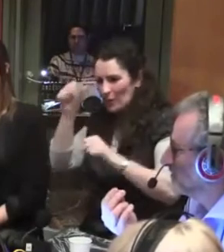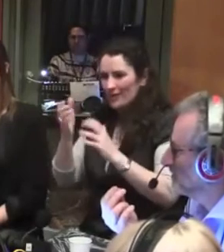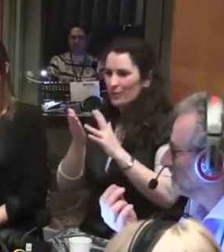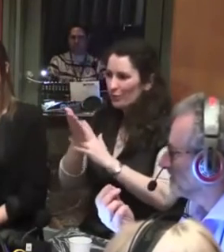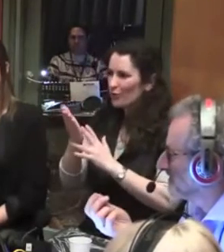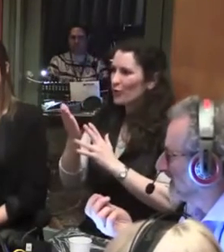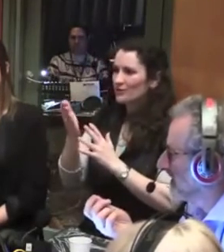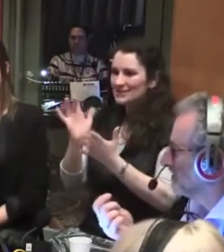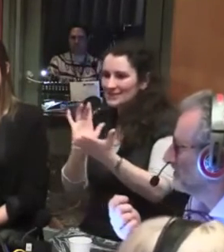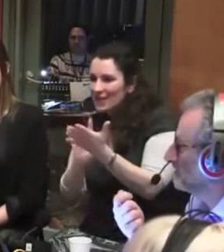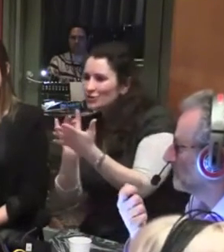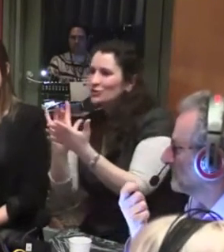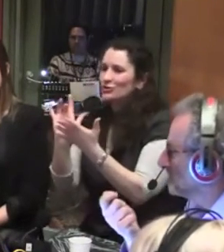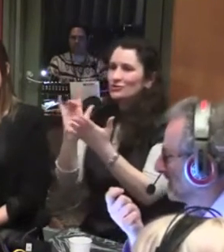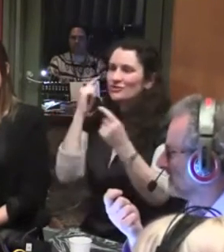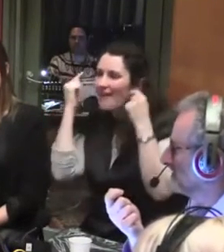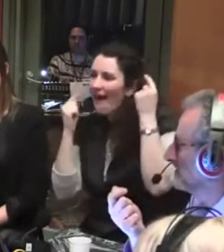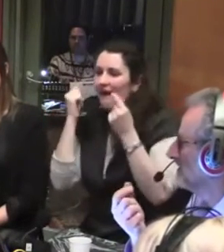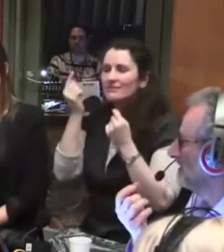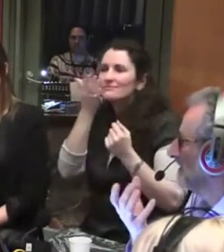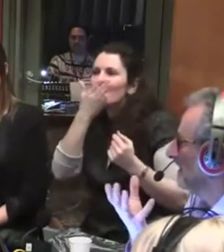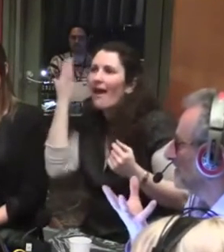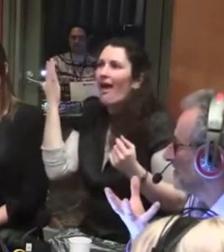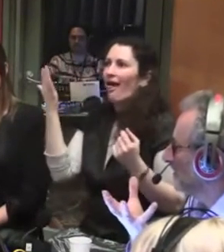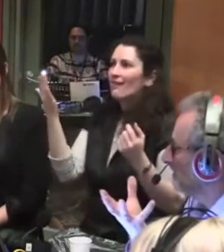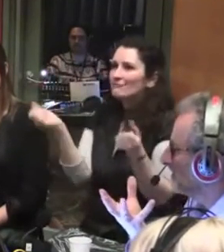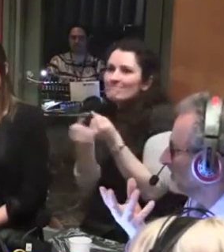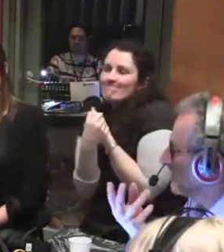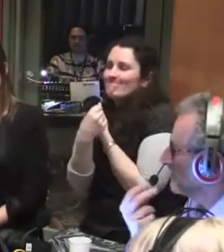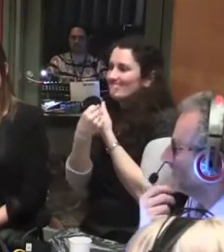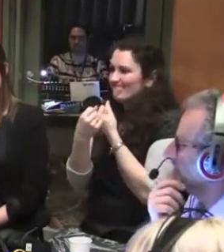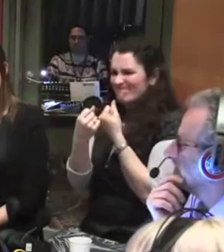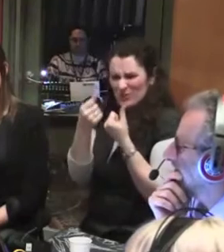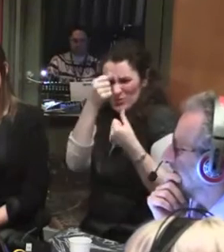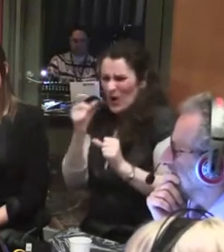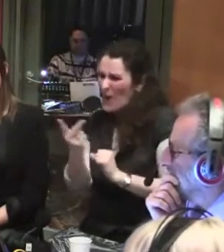touch, through sound, through smell, and so on. So